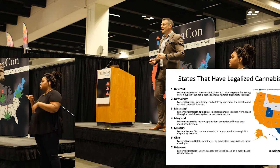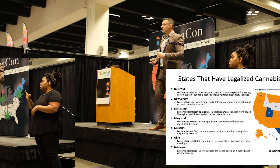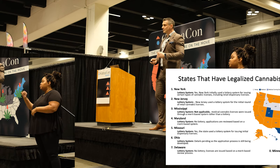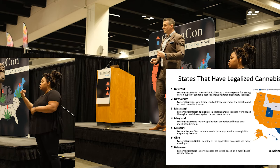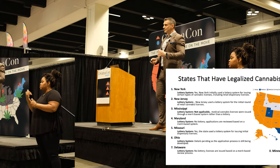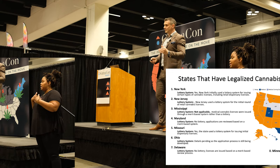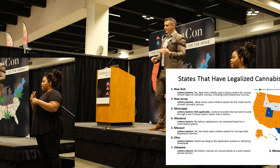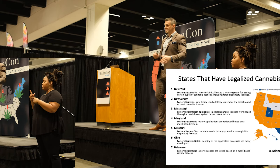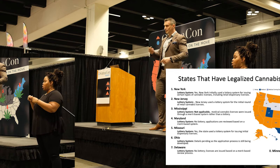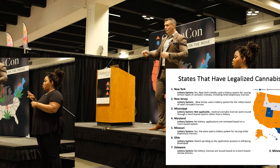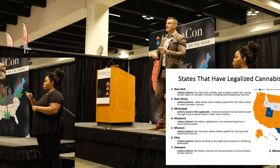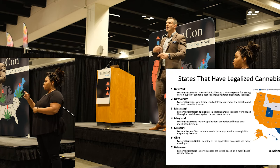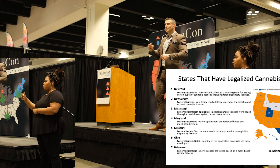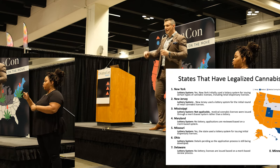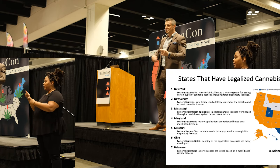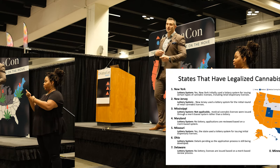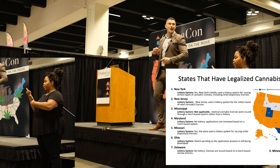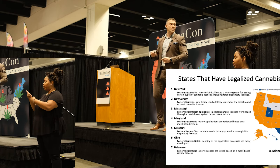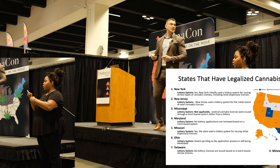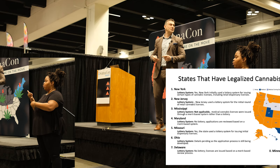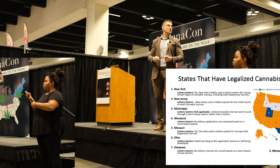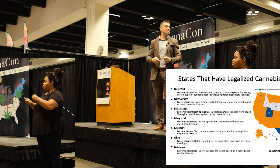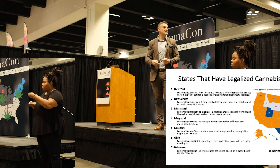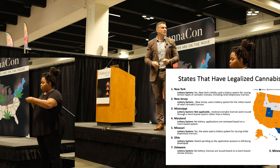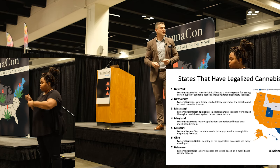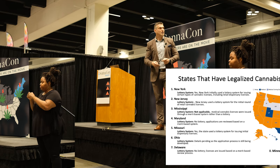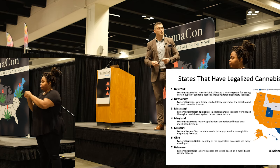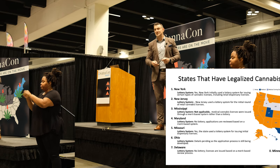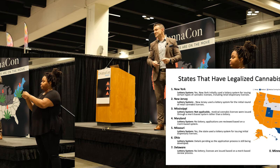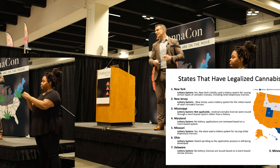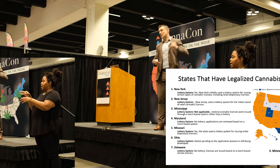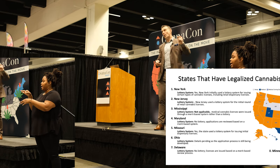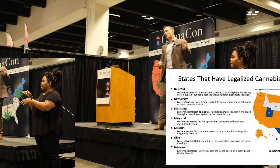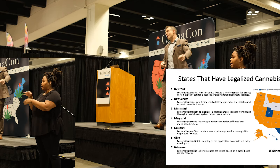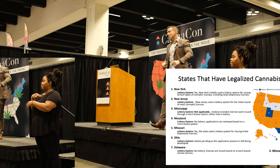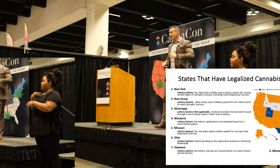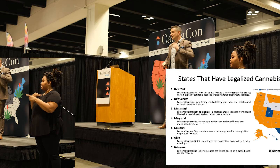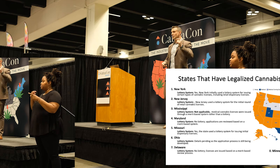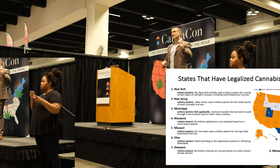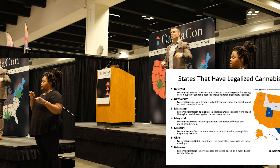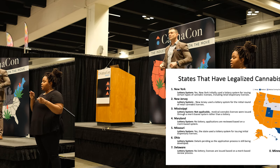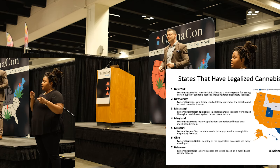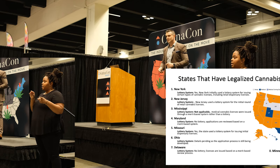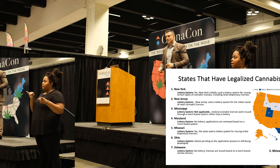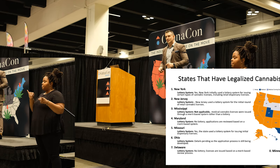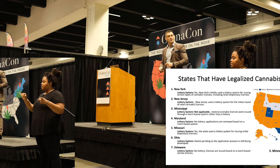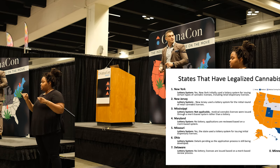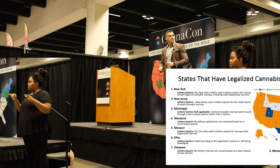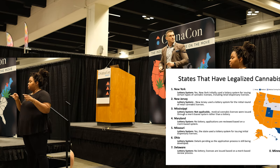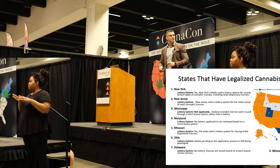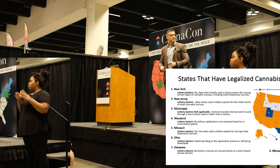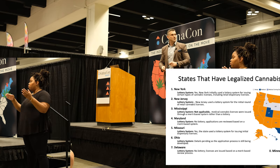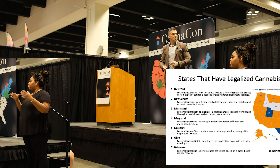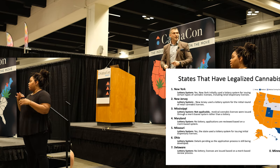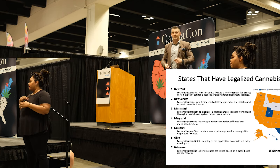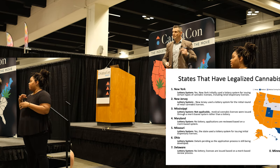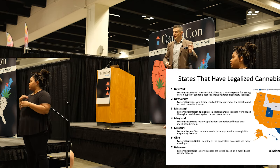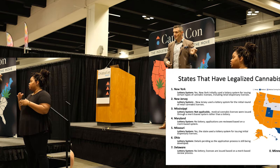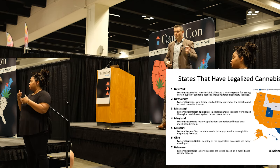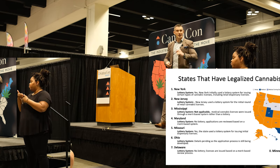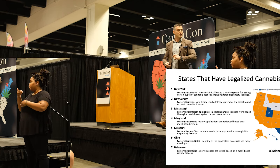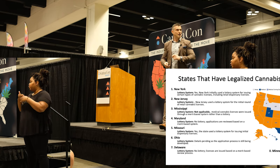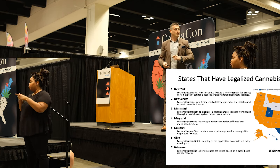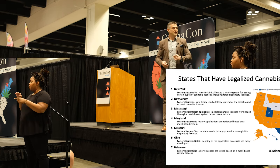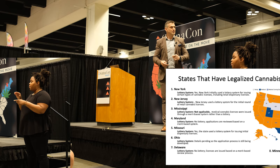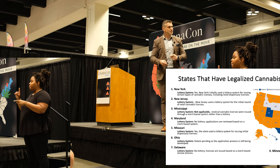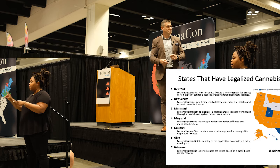window now, so rolling applications are happening in New Jersey. Mississippi, open application window, right?